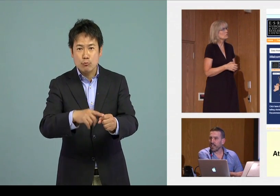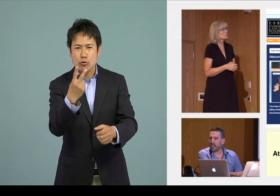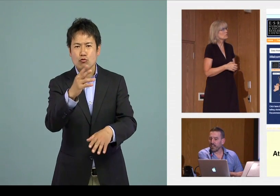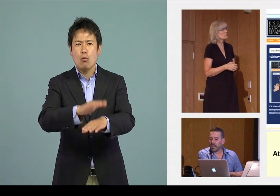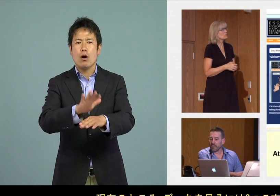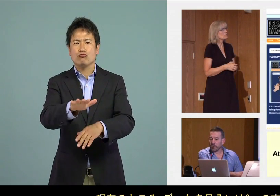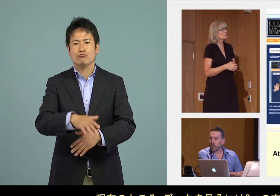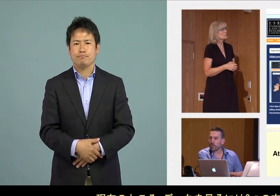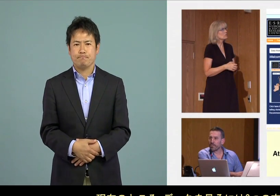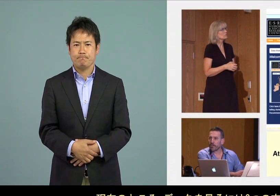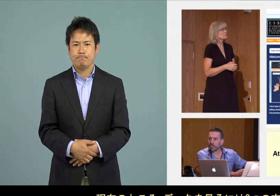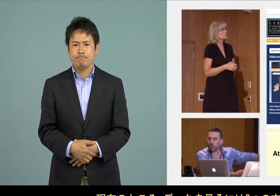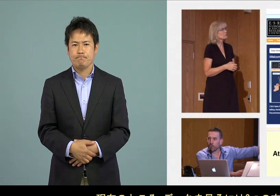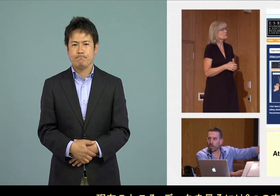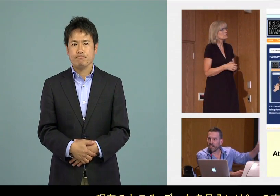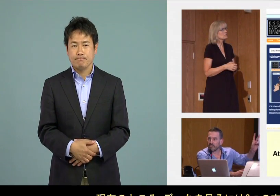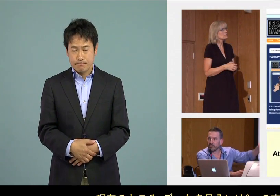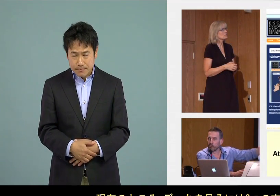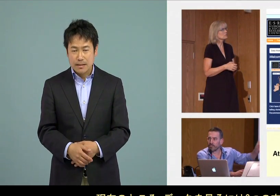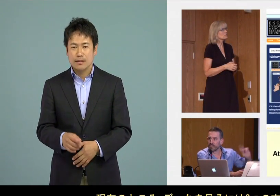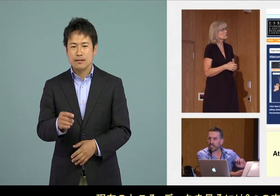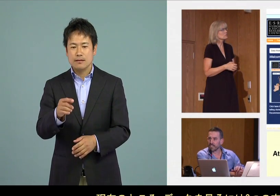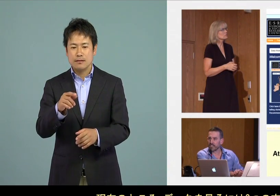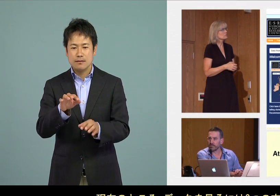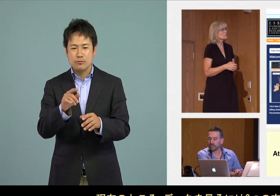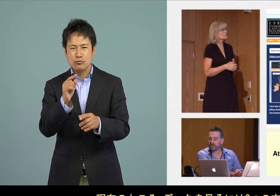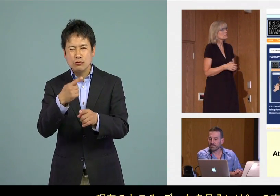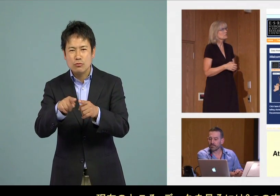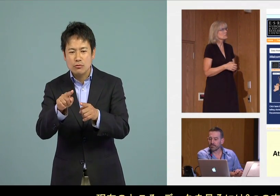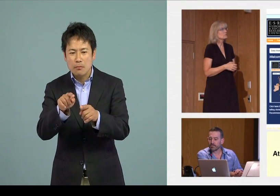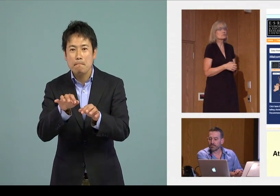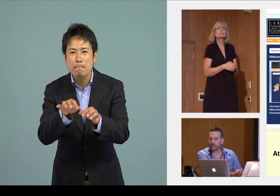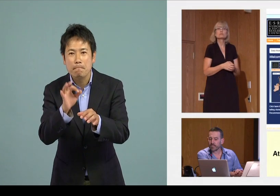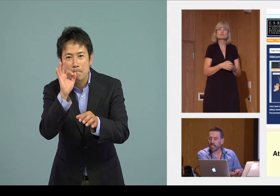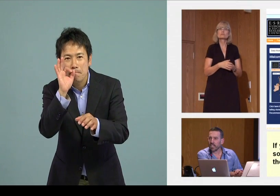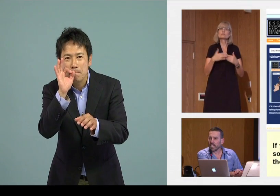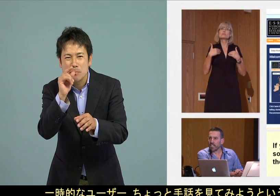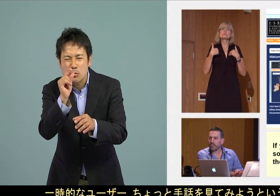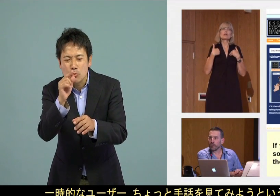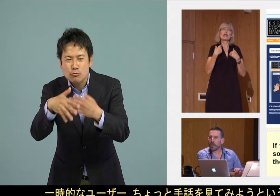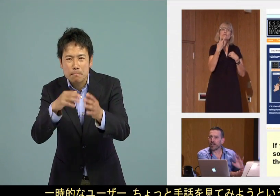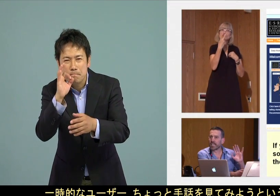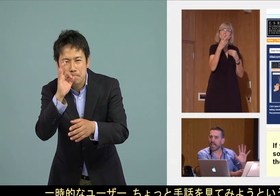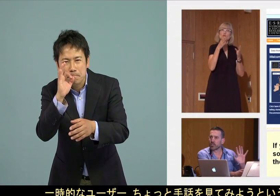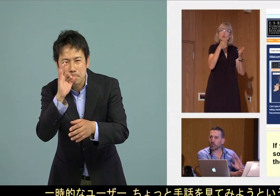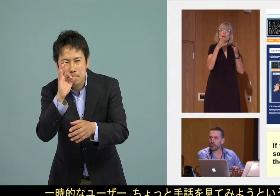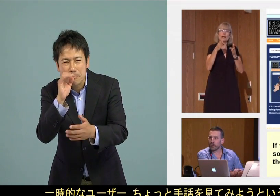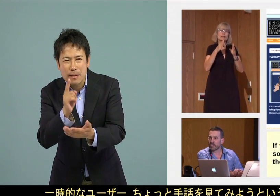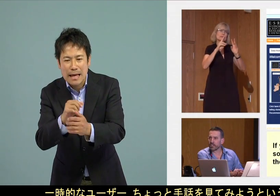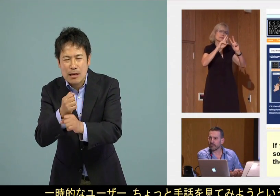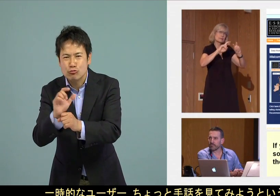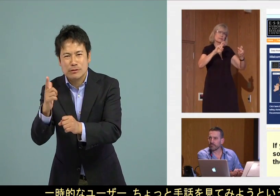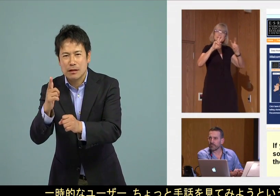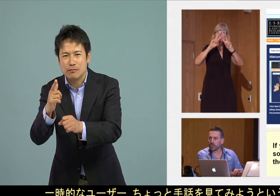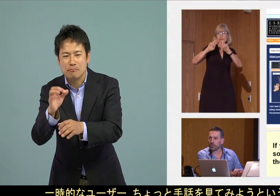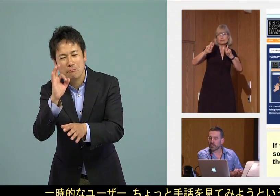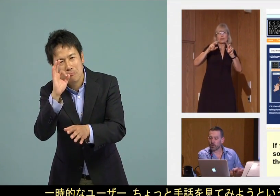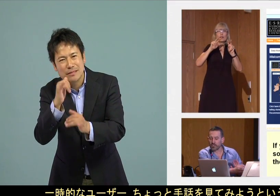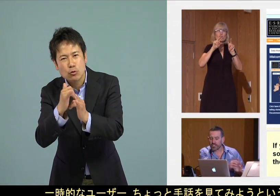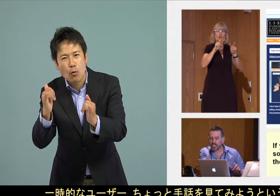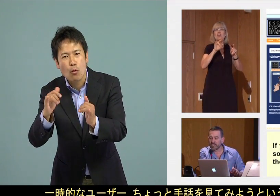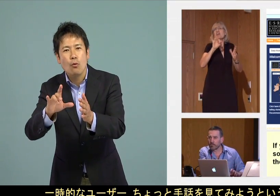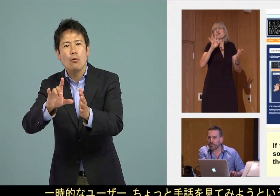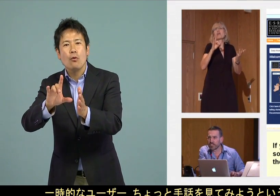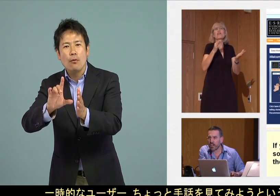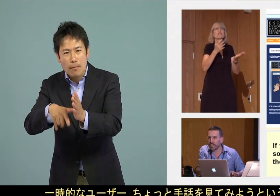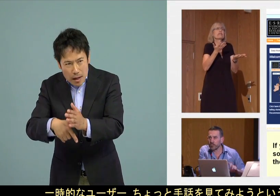At the moment, there are 2 ways to look at the data. If you are a casual user, you just want